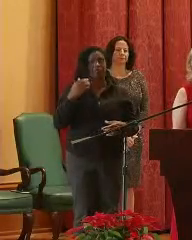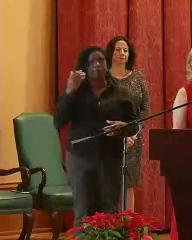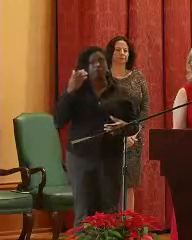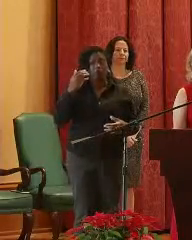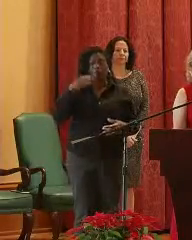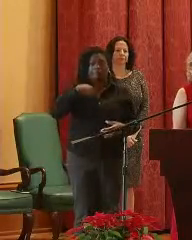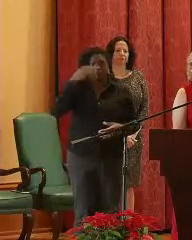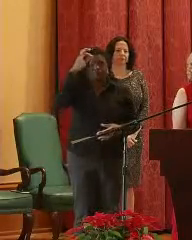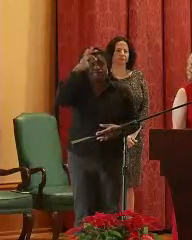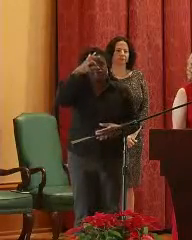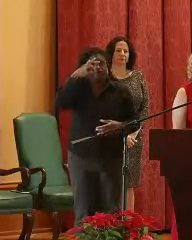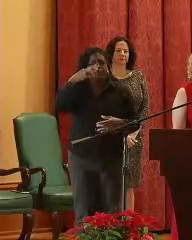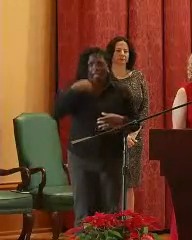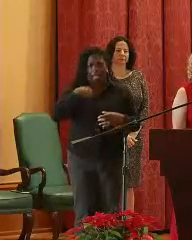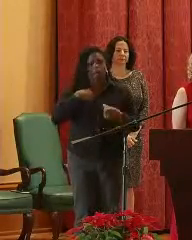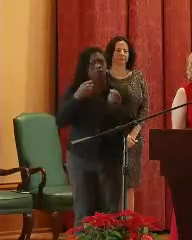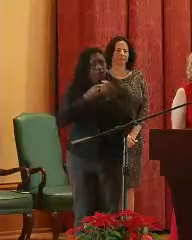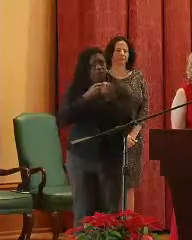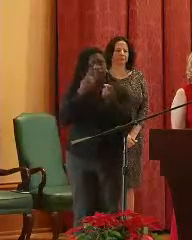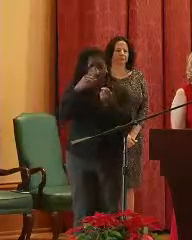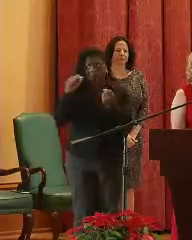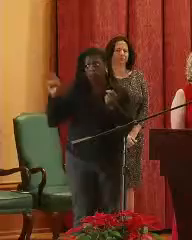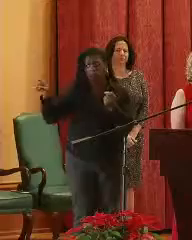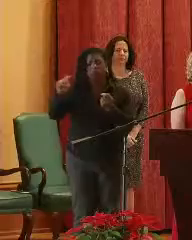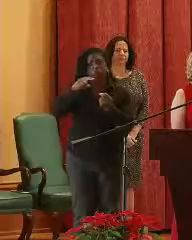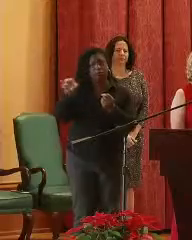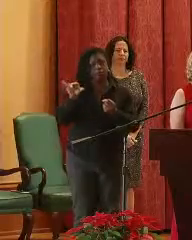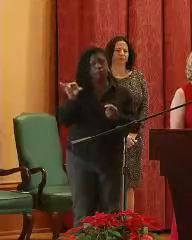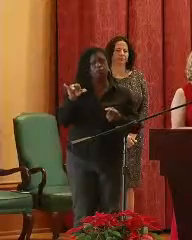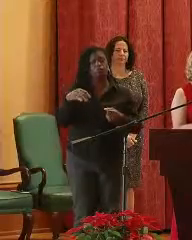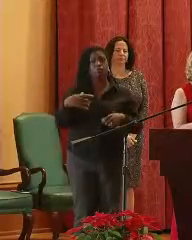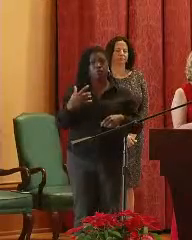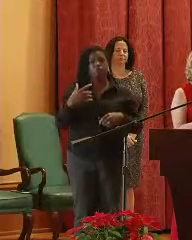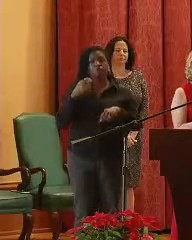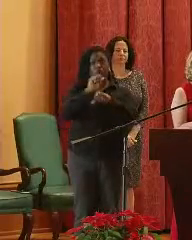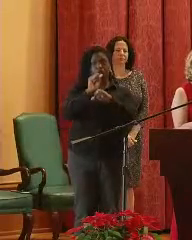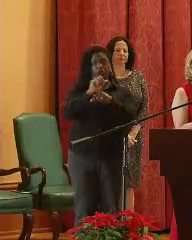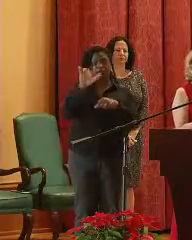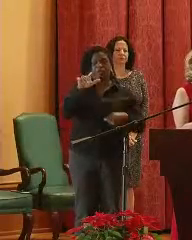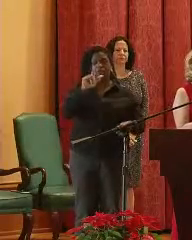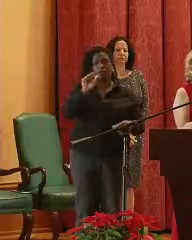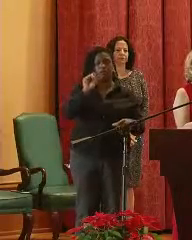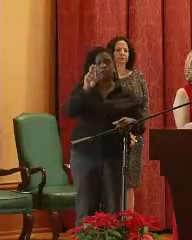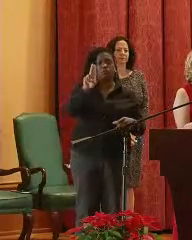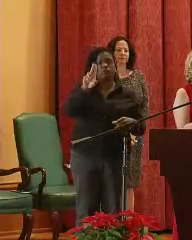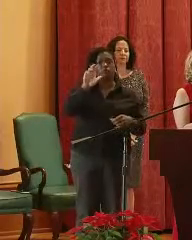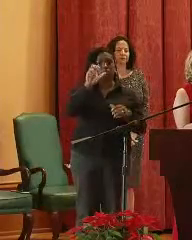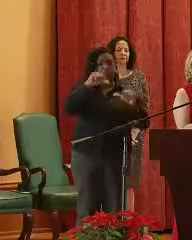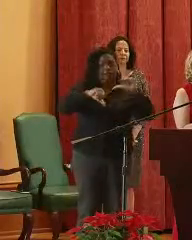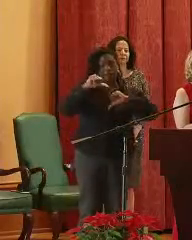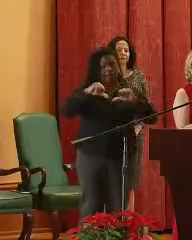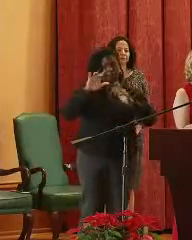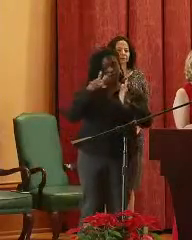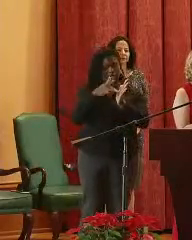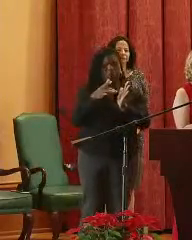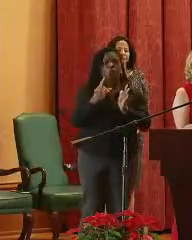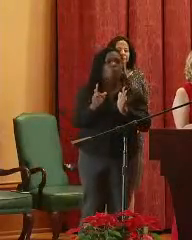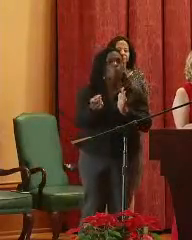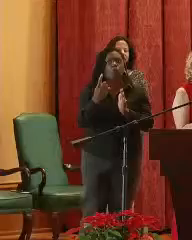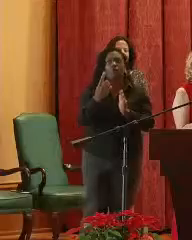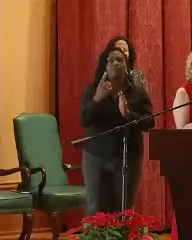referred to an early intervention program at LSU Health Sciences Center, one of the first in the